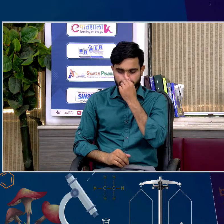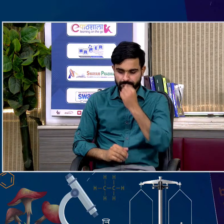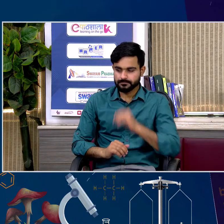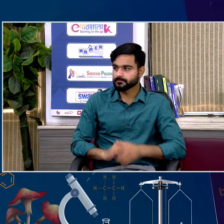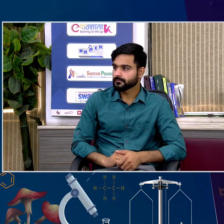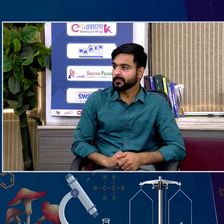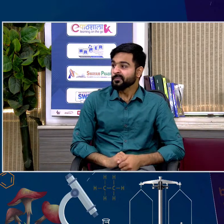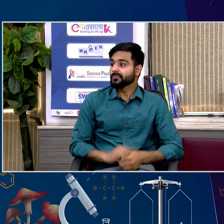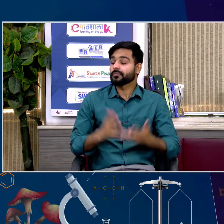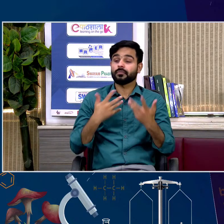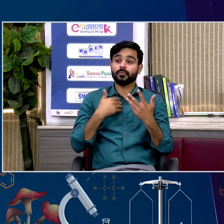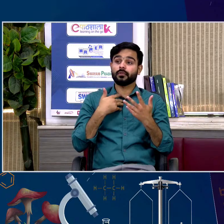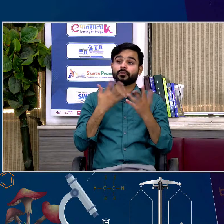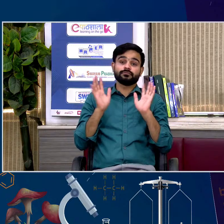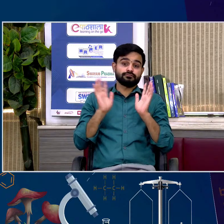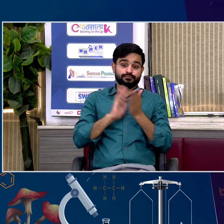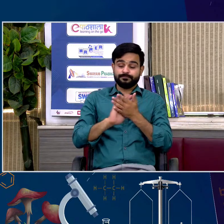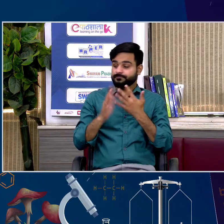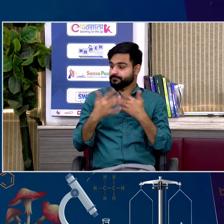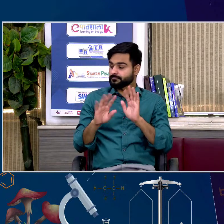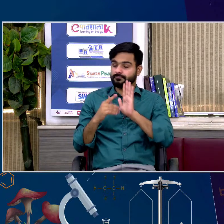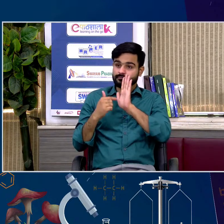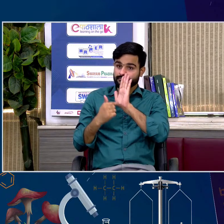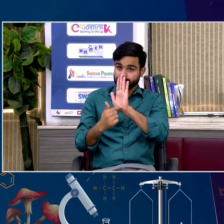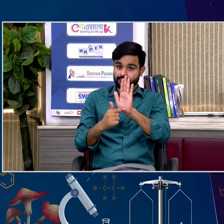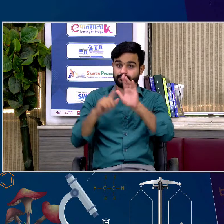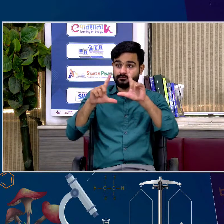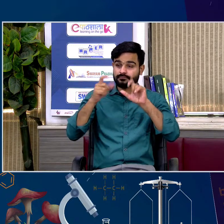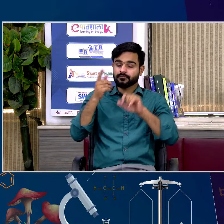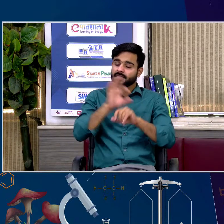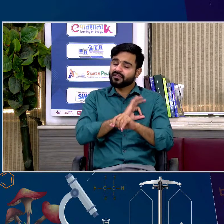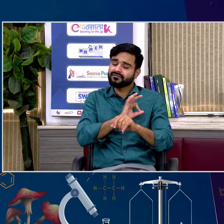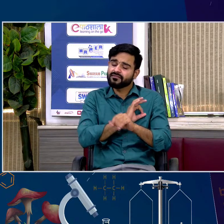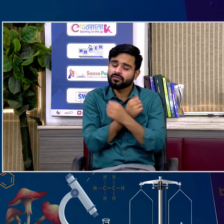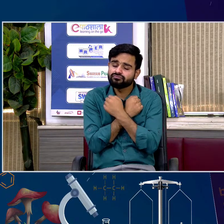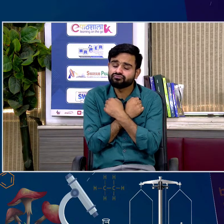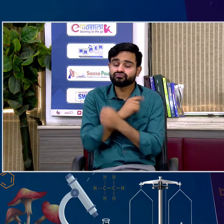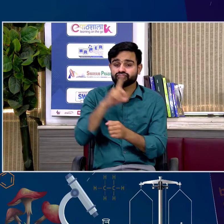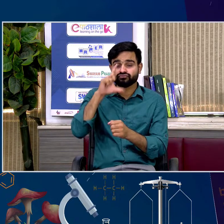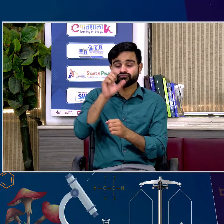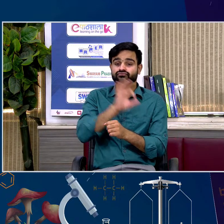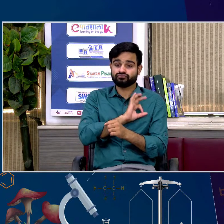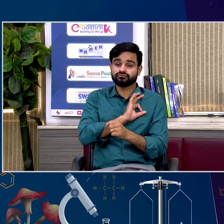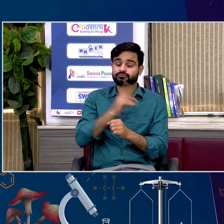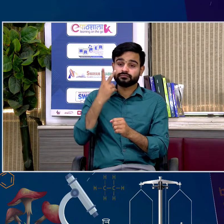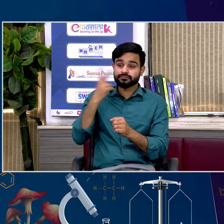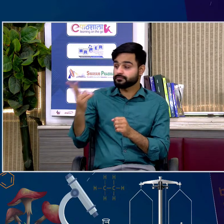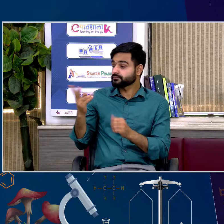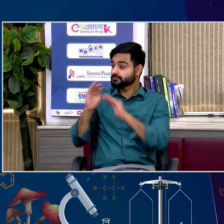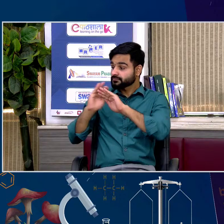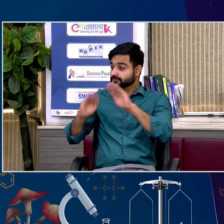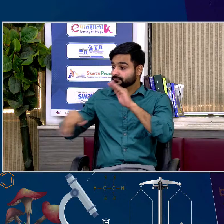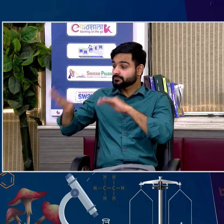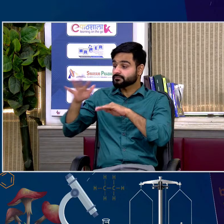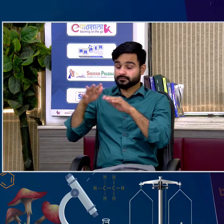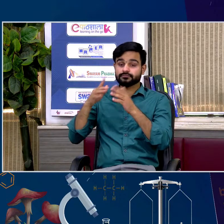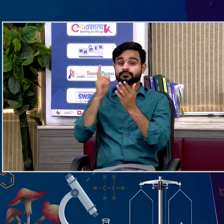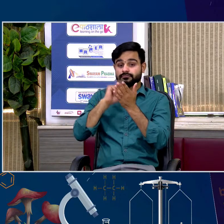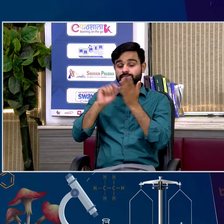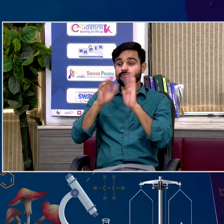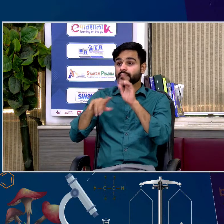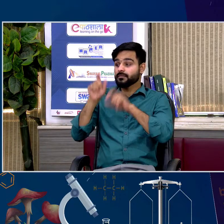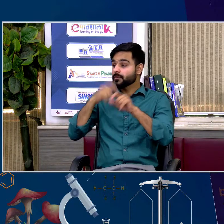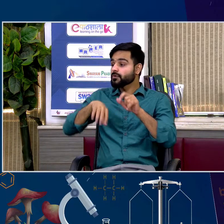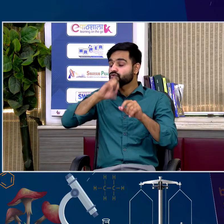So I would like to end by showing a favorite quote of mine, that children are not things to be molded, but people to